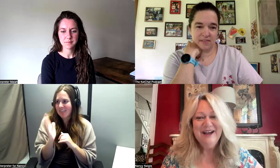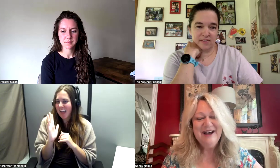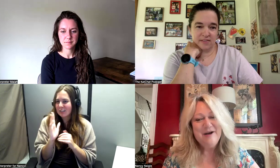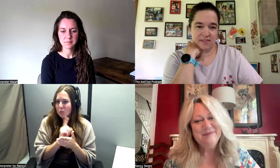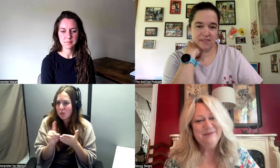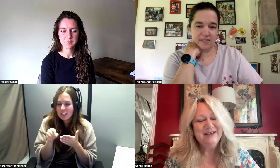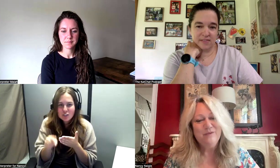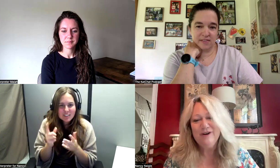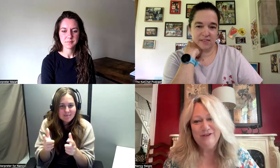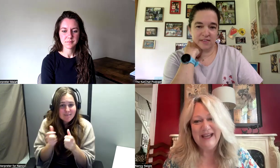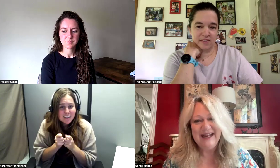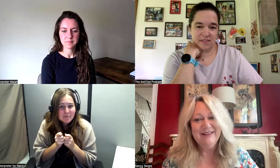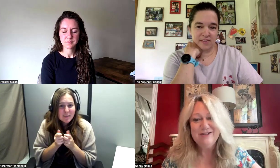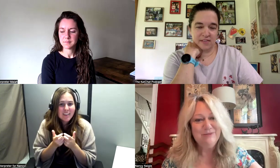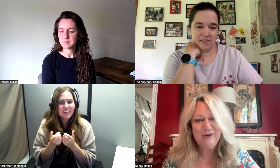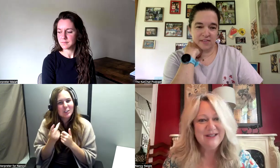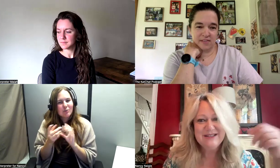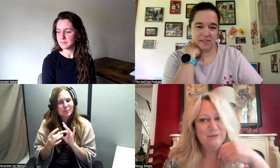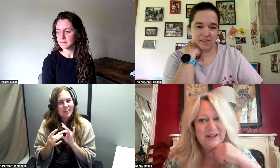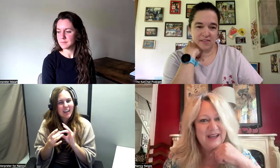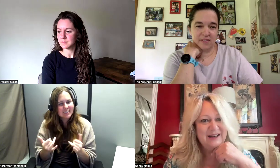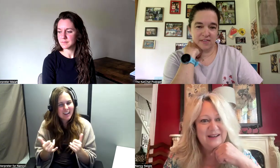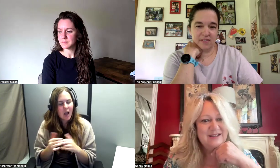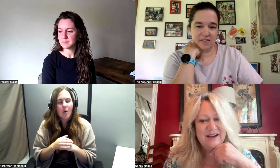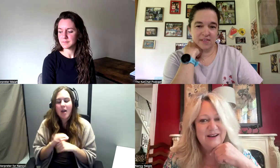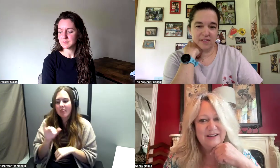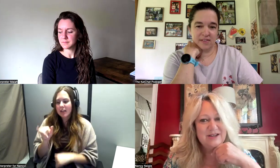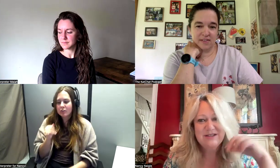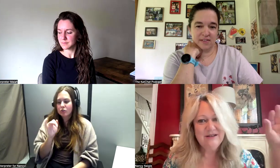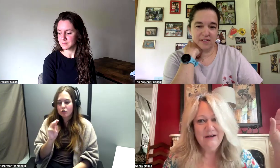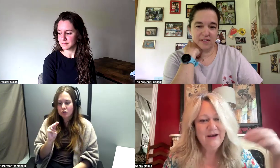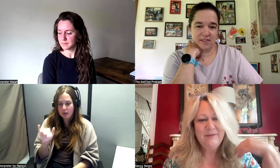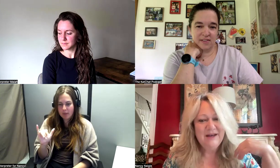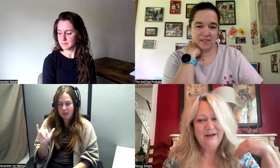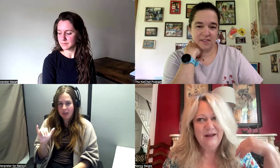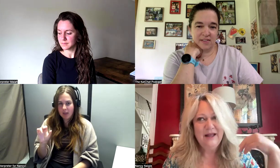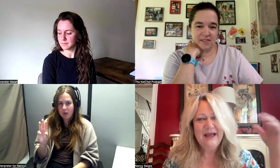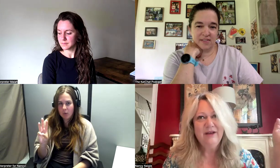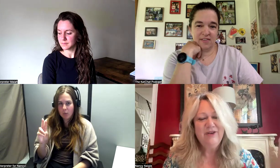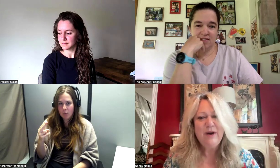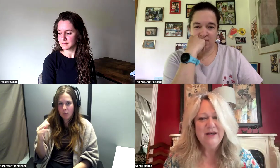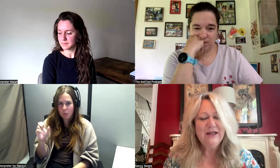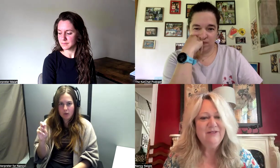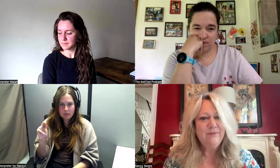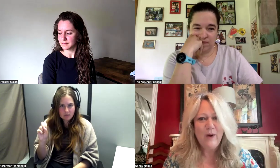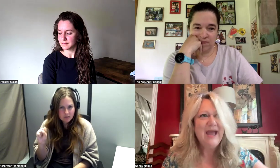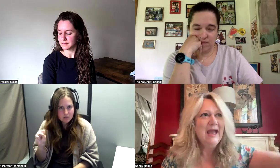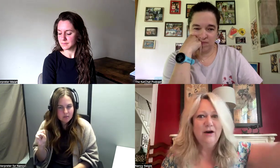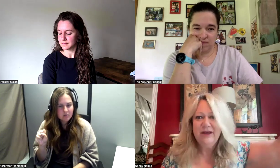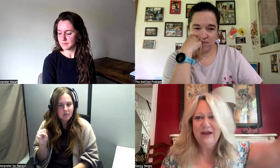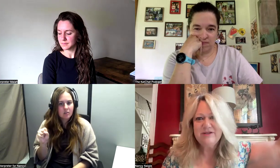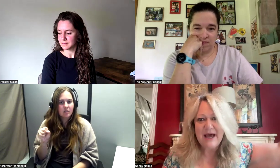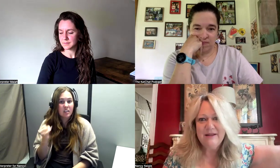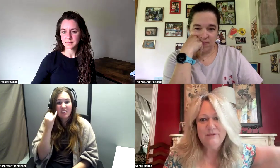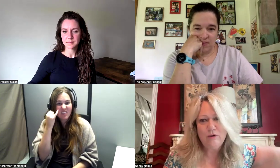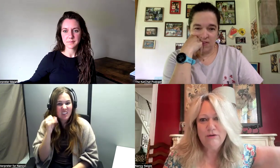call. But wonderful lady. And then Jim Ewens, who played Tug, just, I mean, like if he wasn't living up way